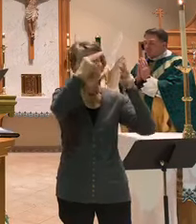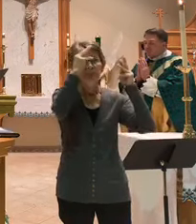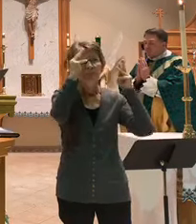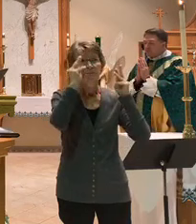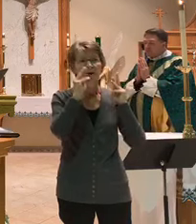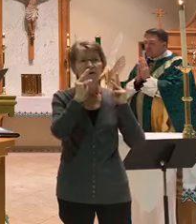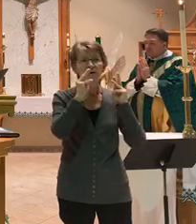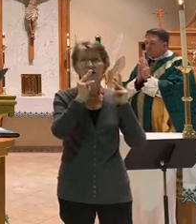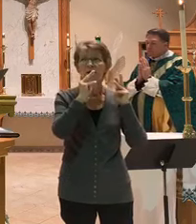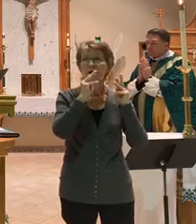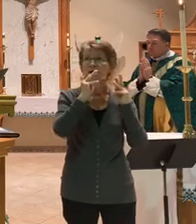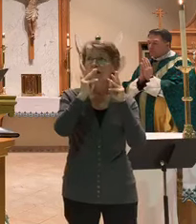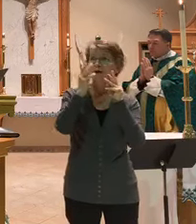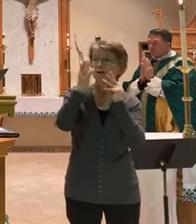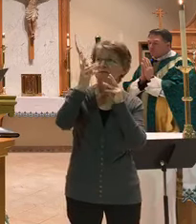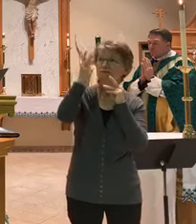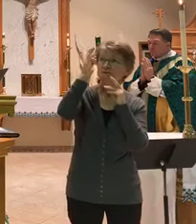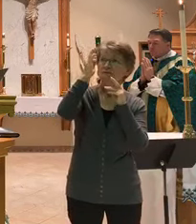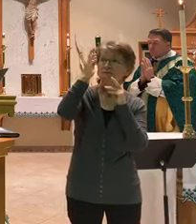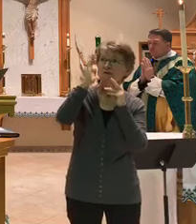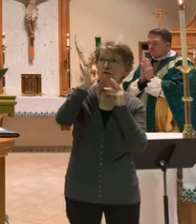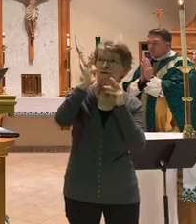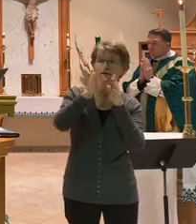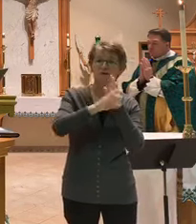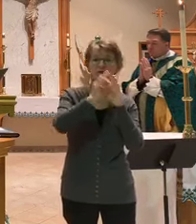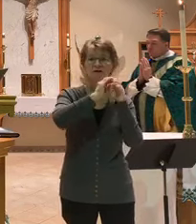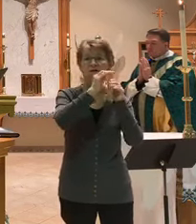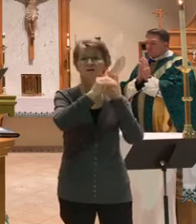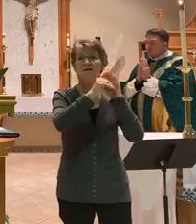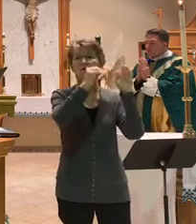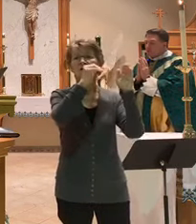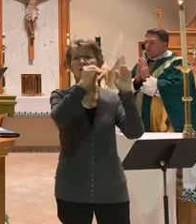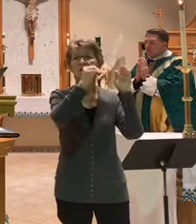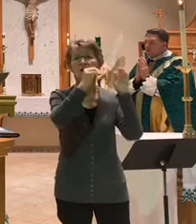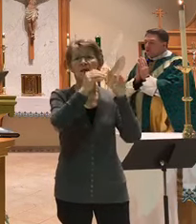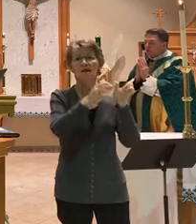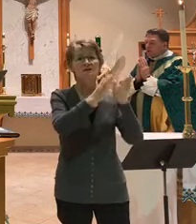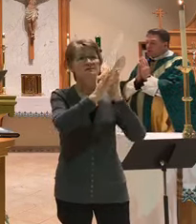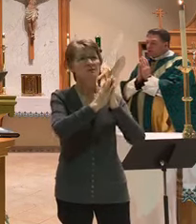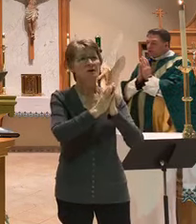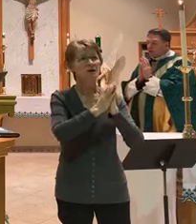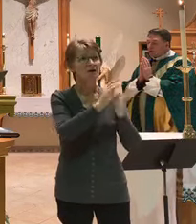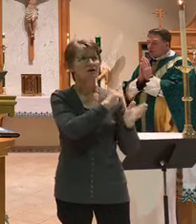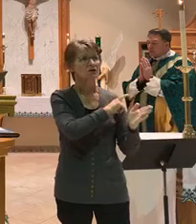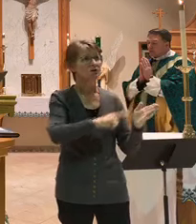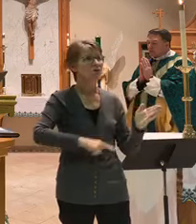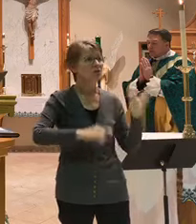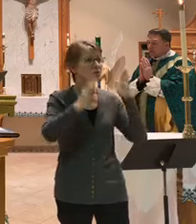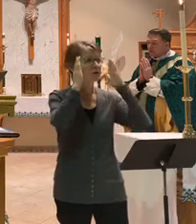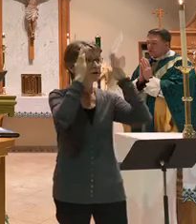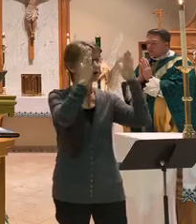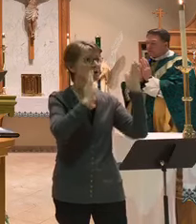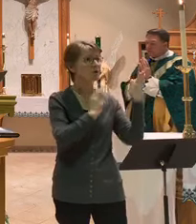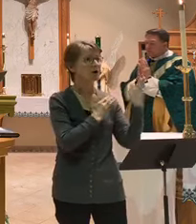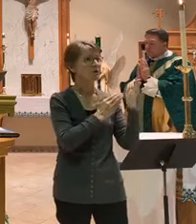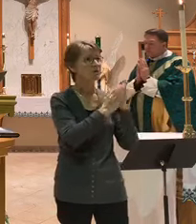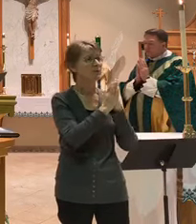may they know the consolation of God. Let us pray to the Lord. Lord, hear our